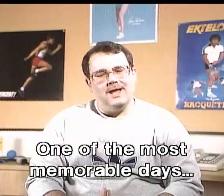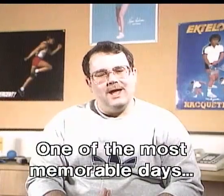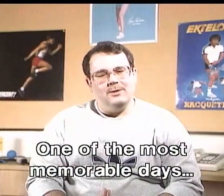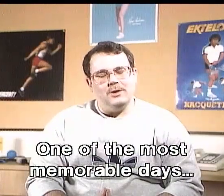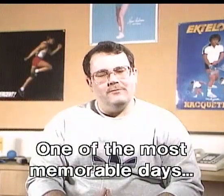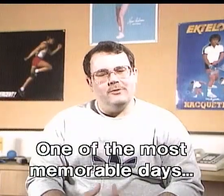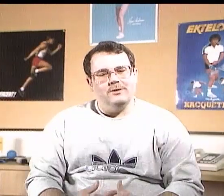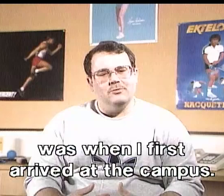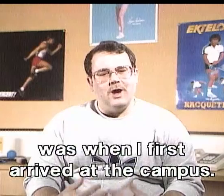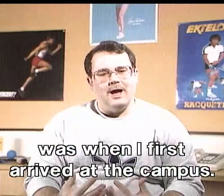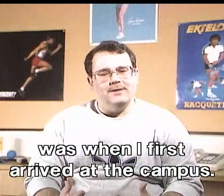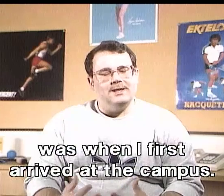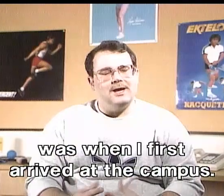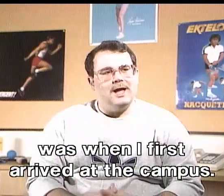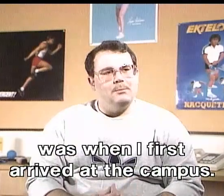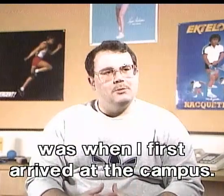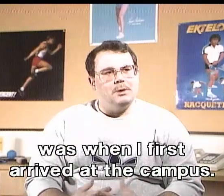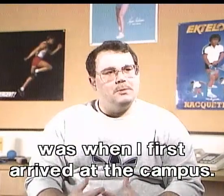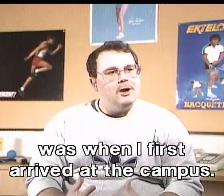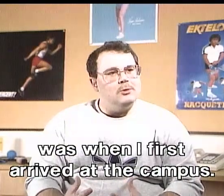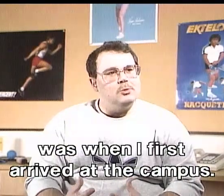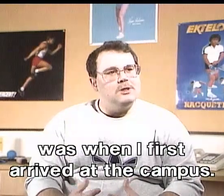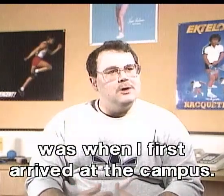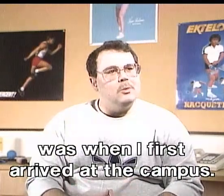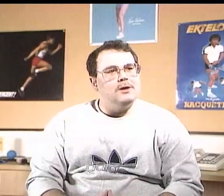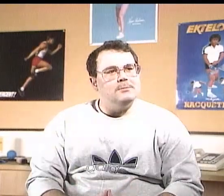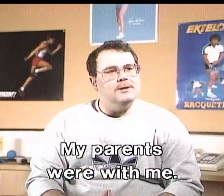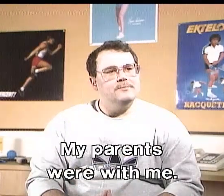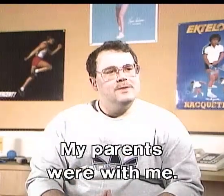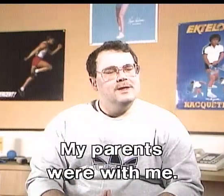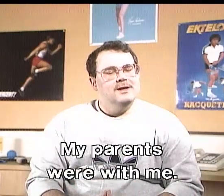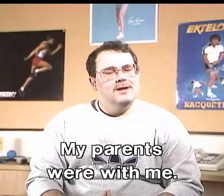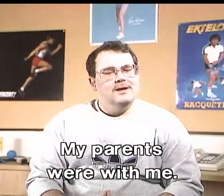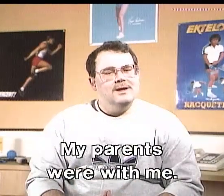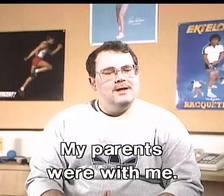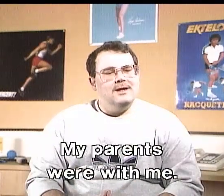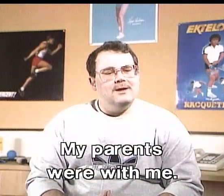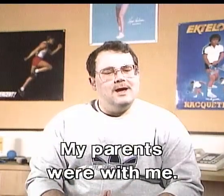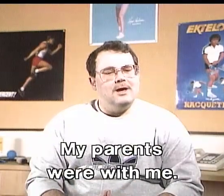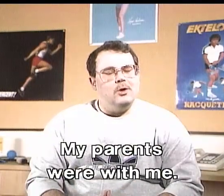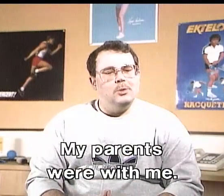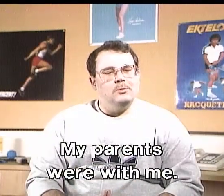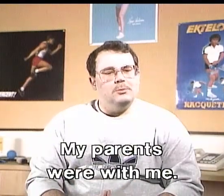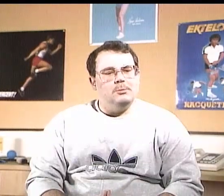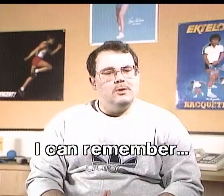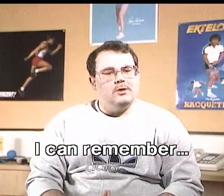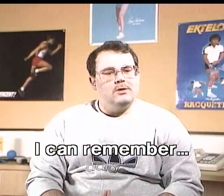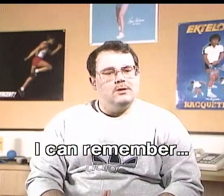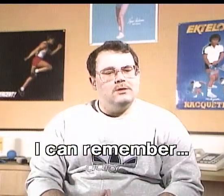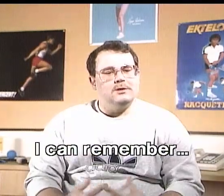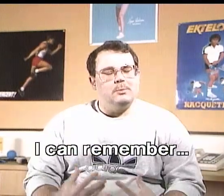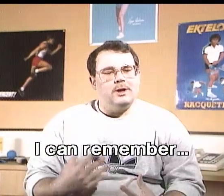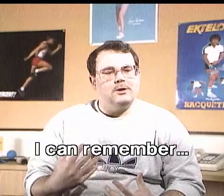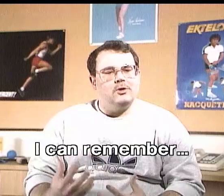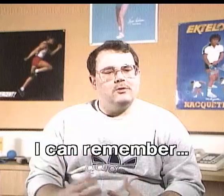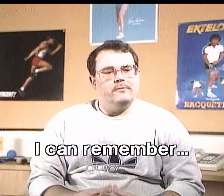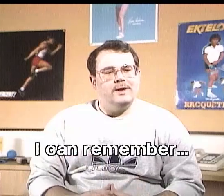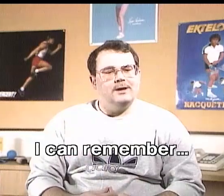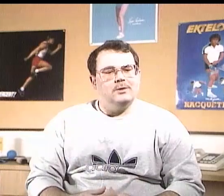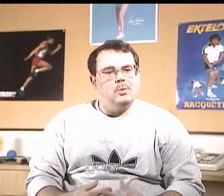days when I first arrived at the campus. My parents was there with me. And I can always remember the expression on their face, what